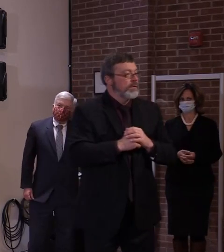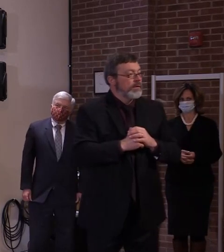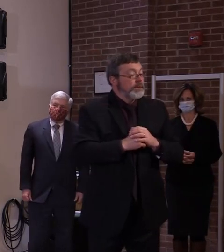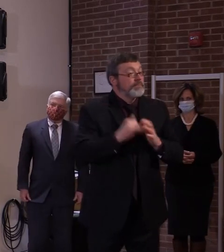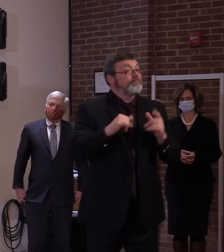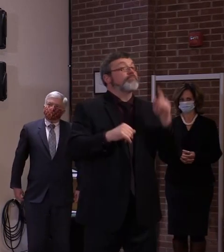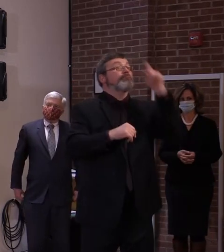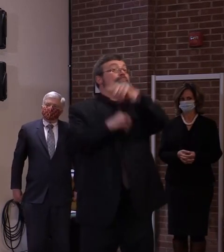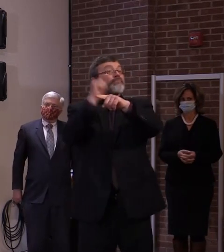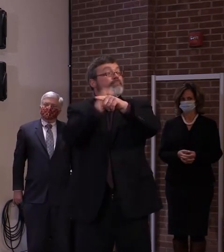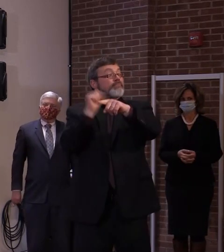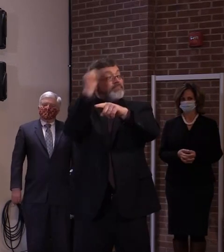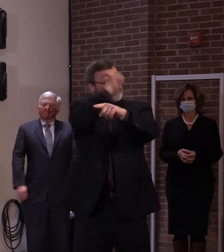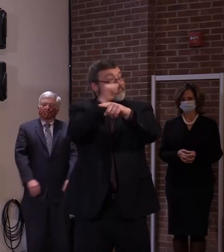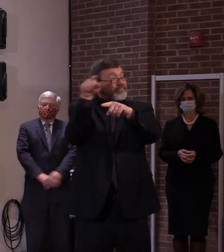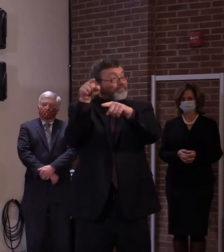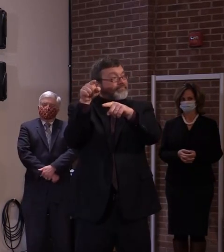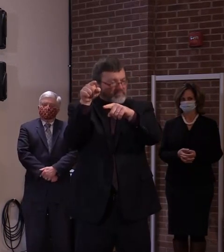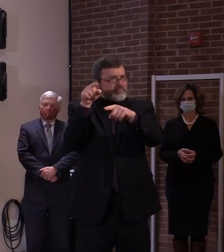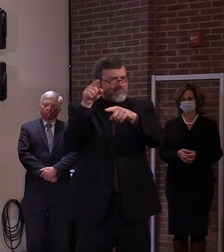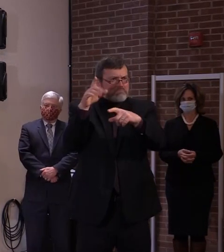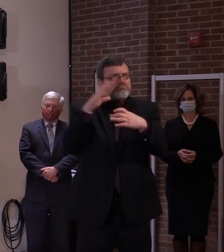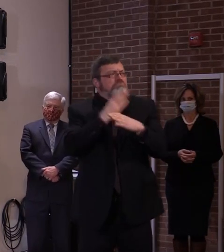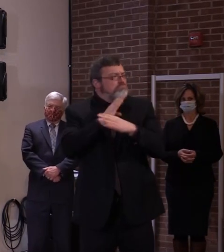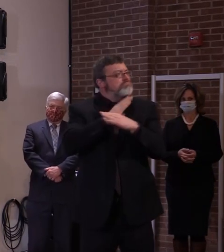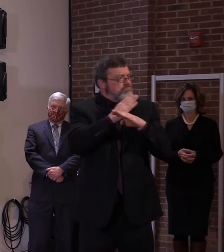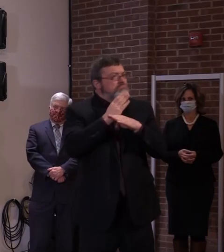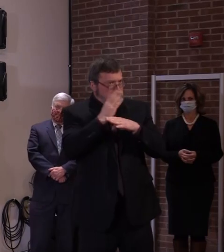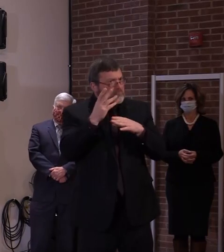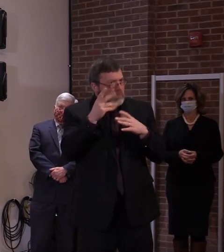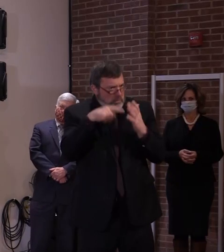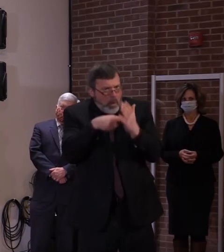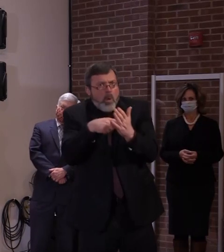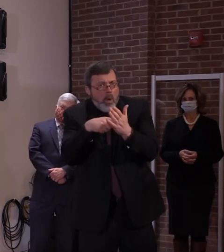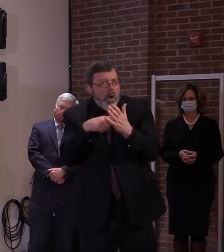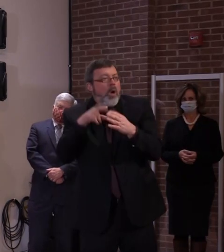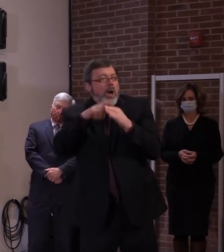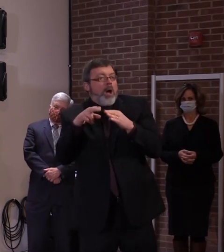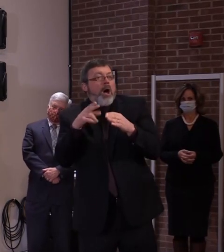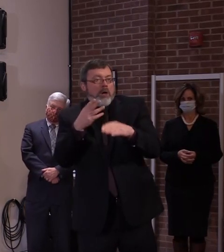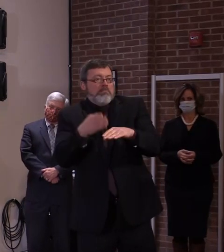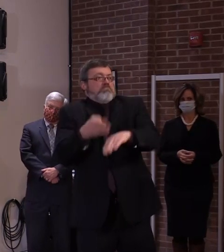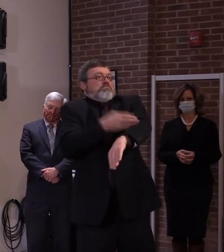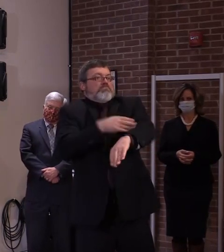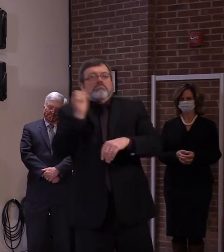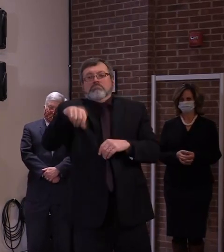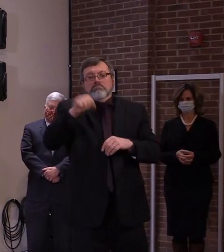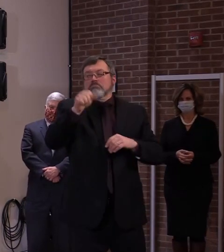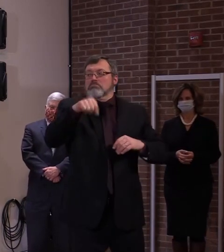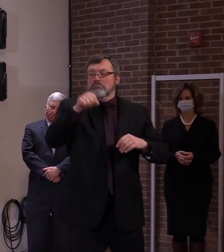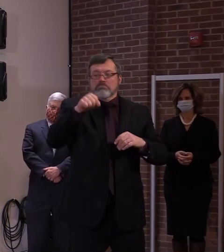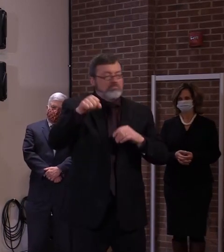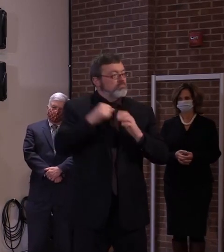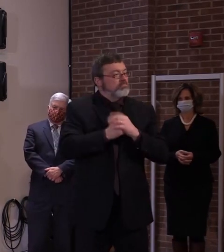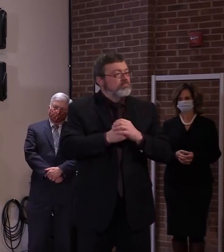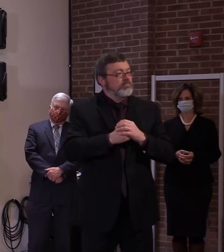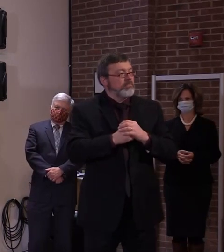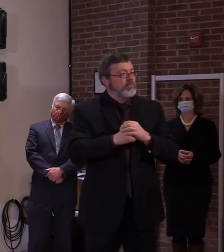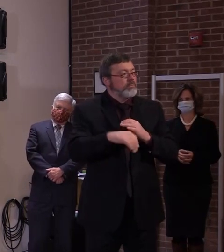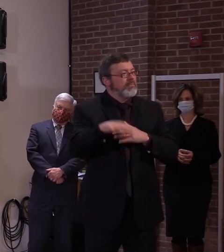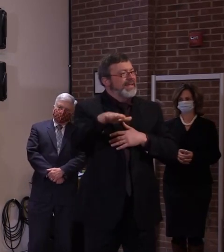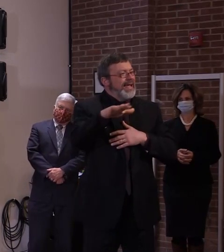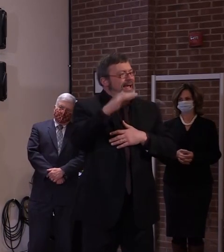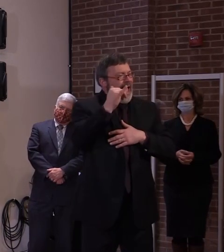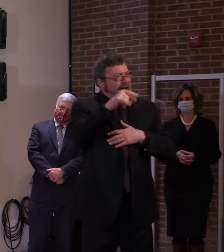will protect you from serious outcomes like hospitalization. So if anyone tells you that the vaccines